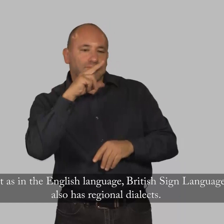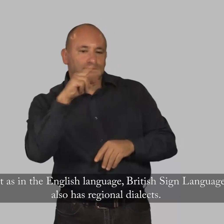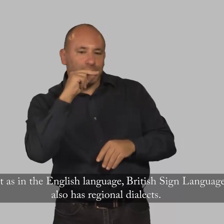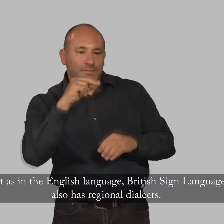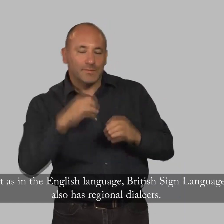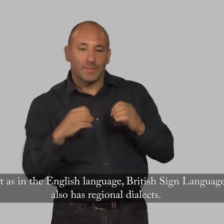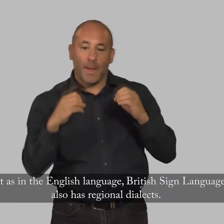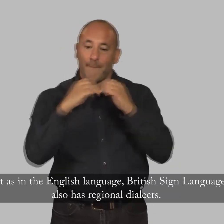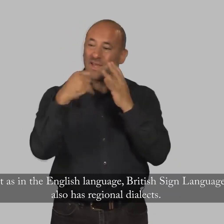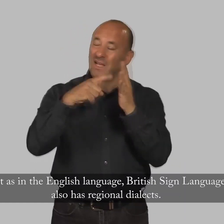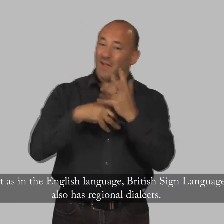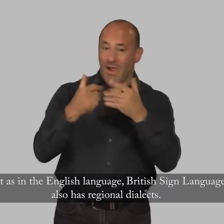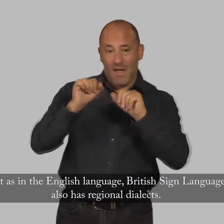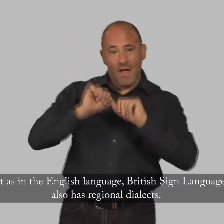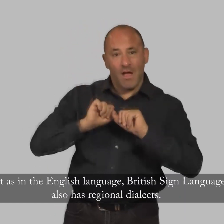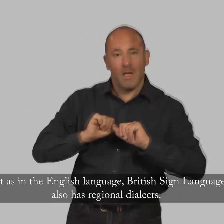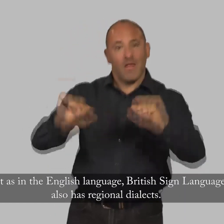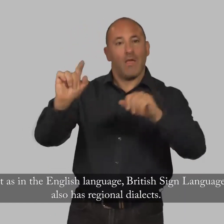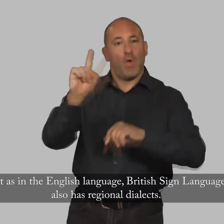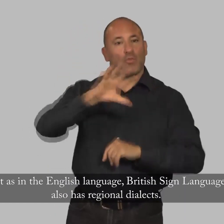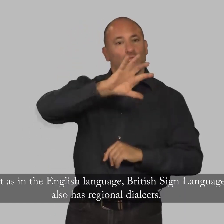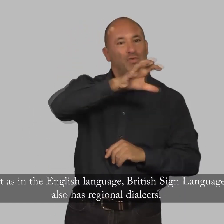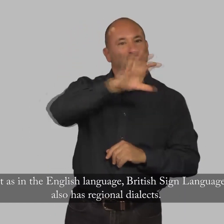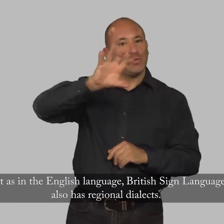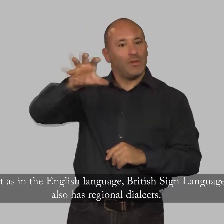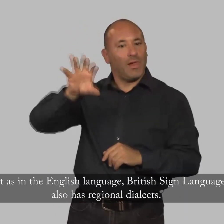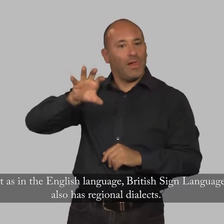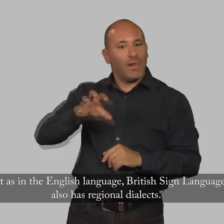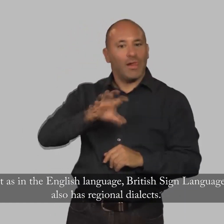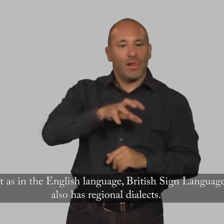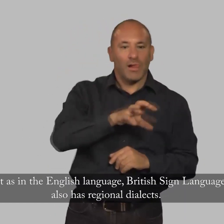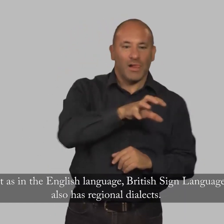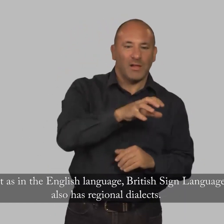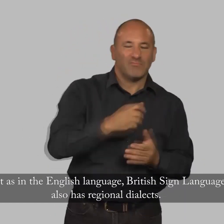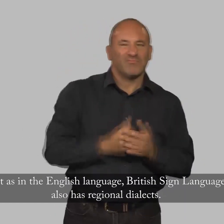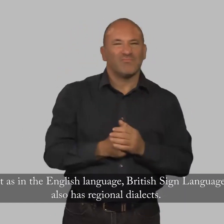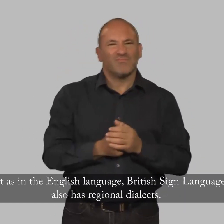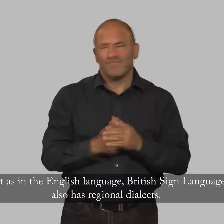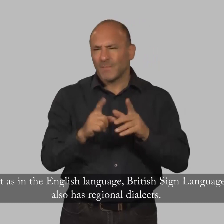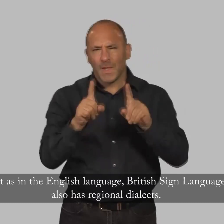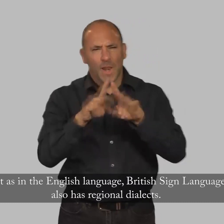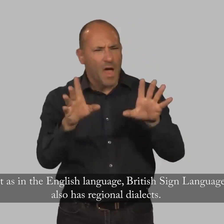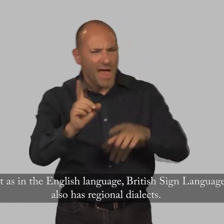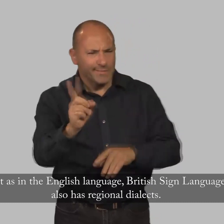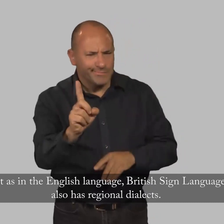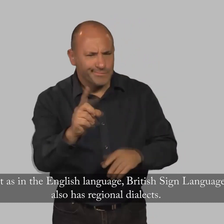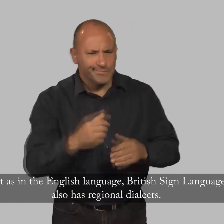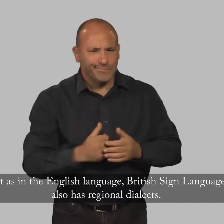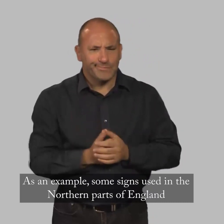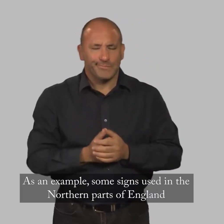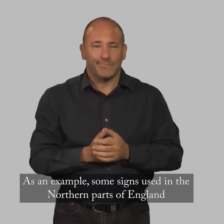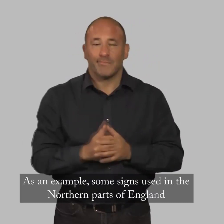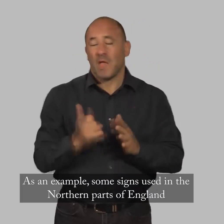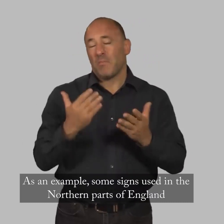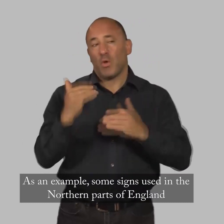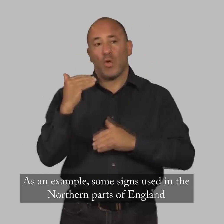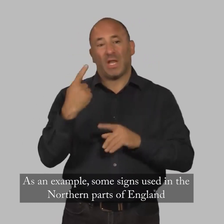Just as in the English language, British Sign Language also has regional dialects. As an example,